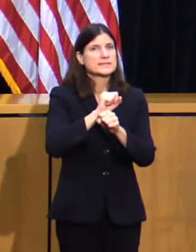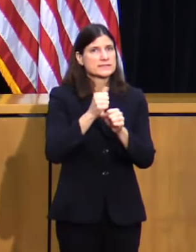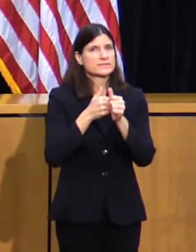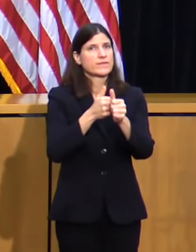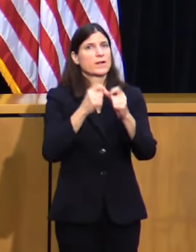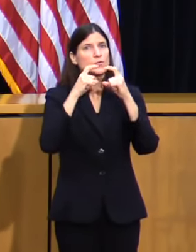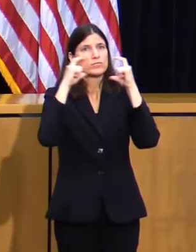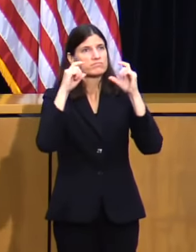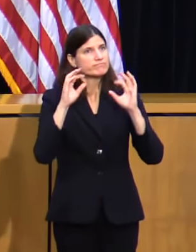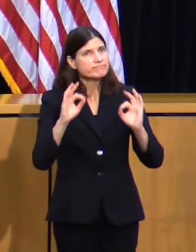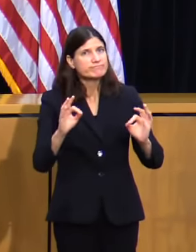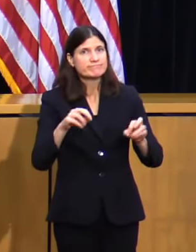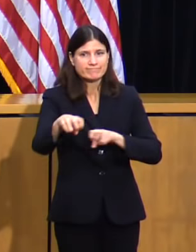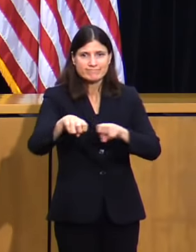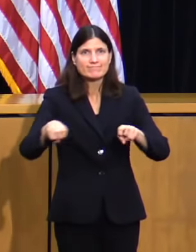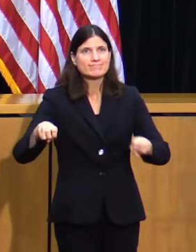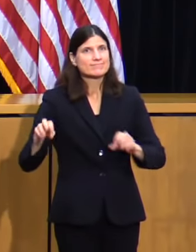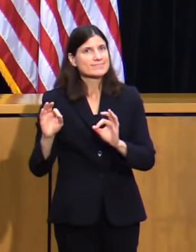college,